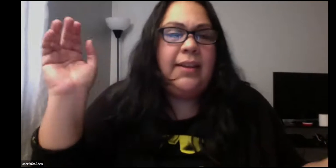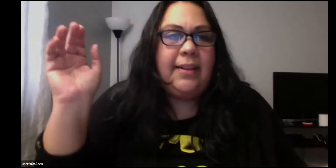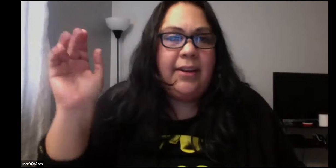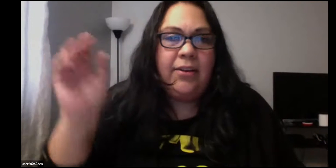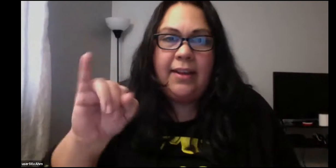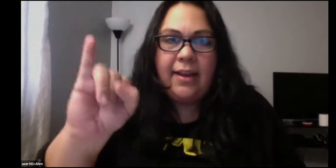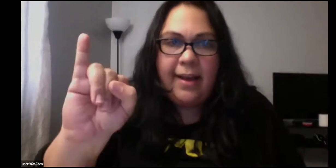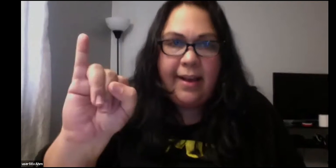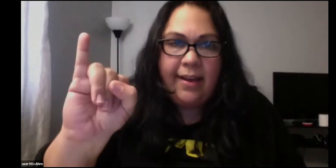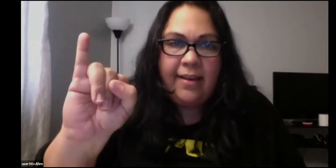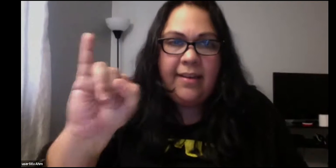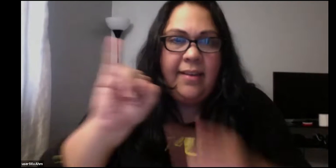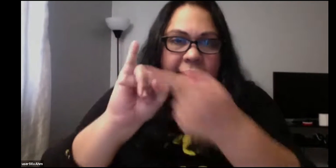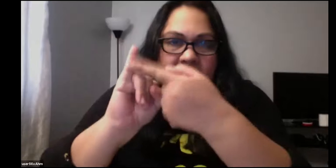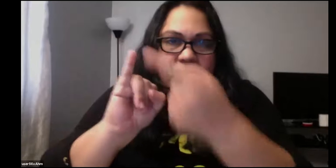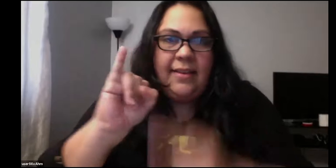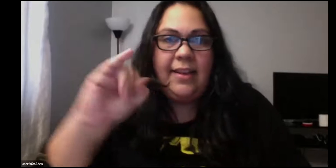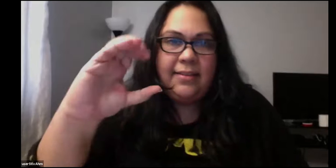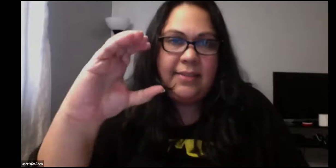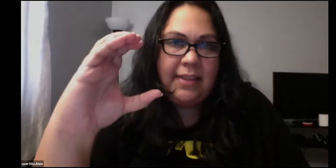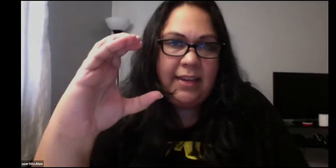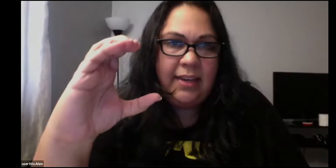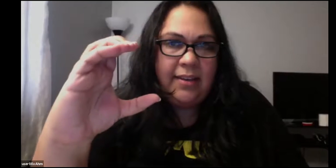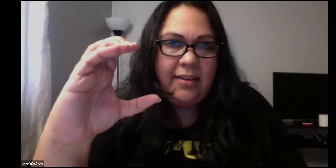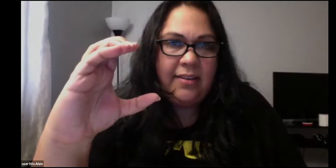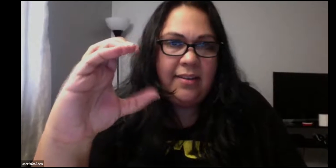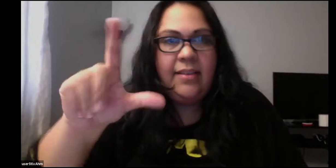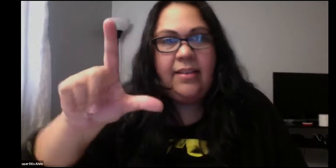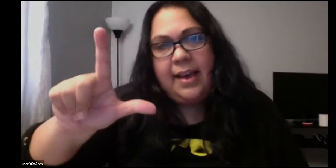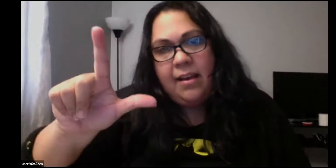clear, like the I, like the C, the